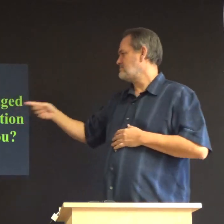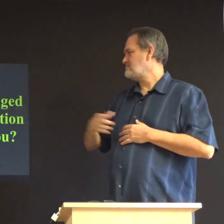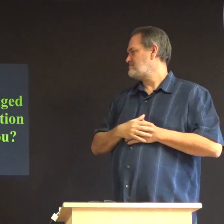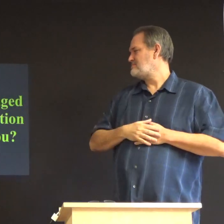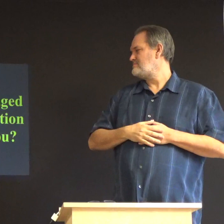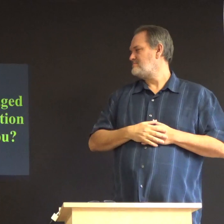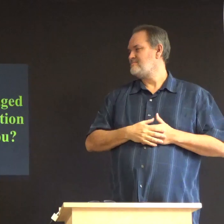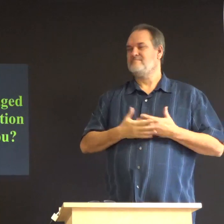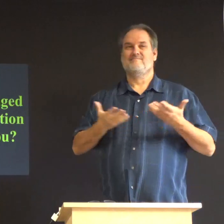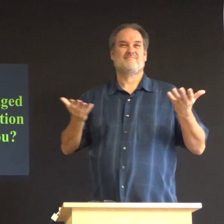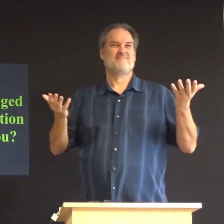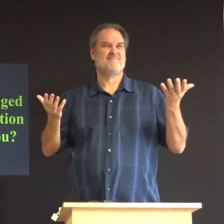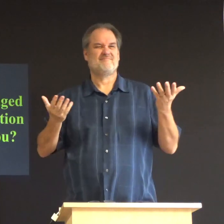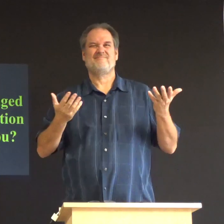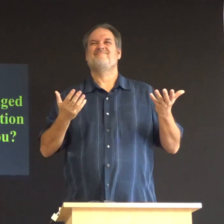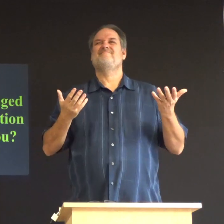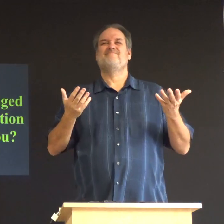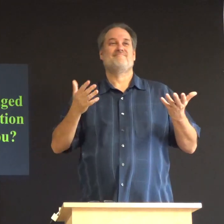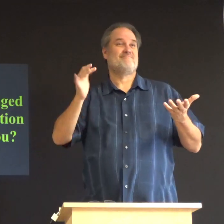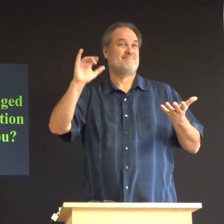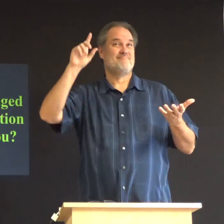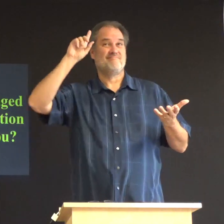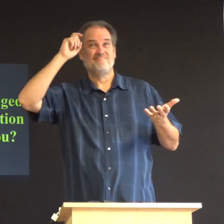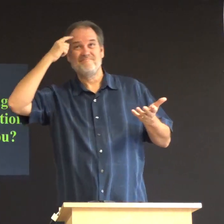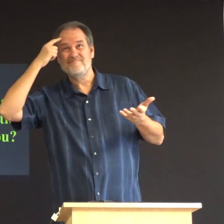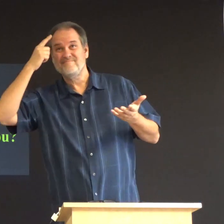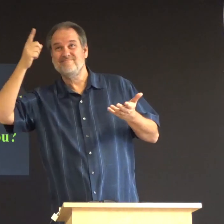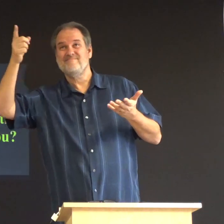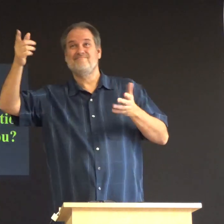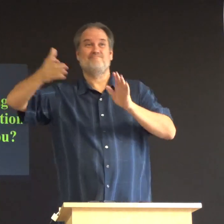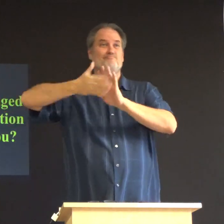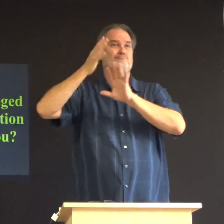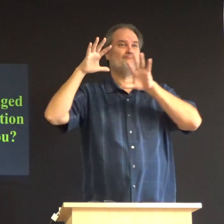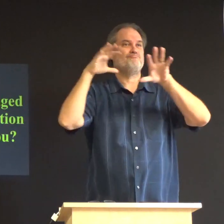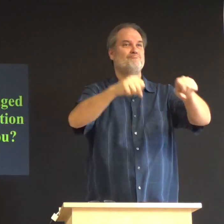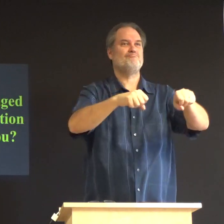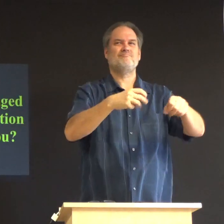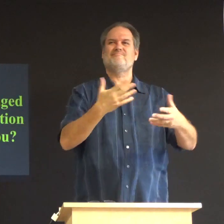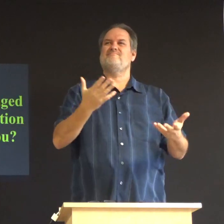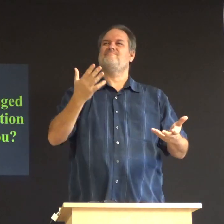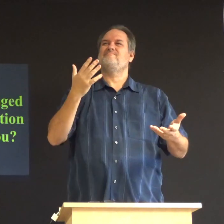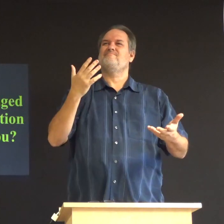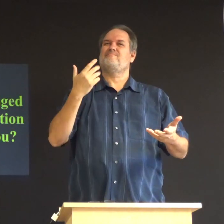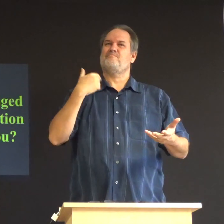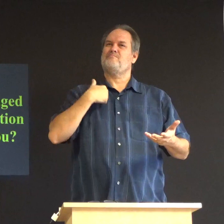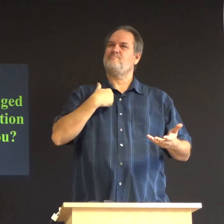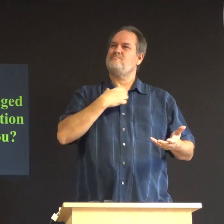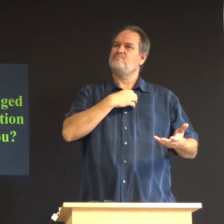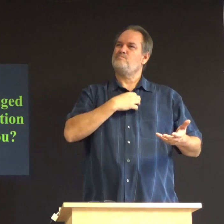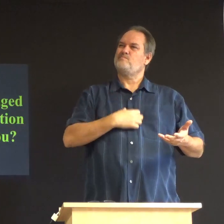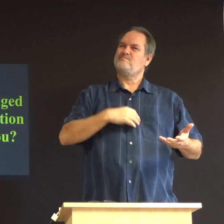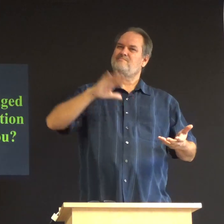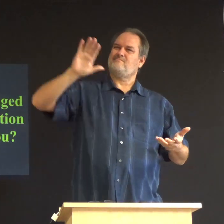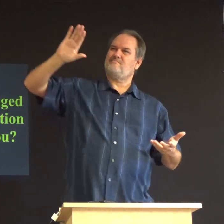and you get discouraged because of the way society is around you, the way the government is taking